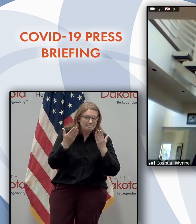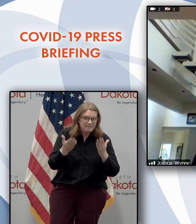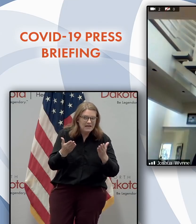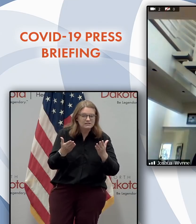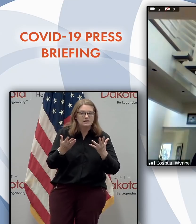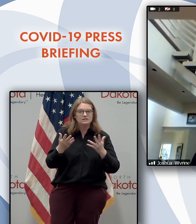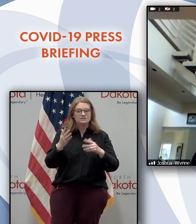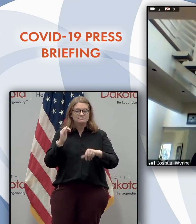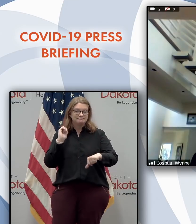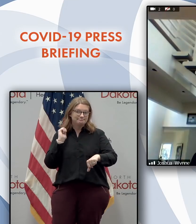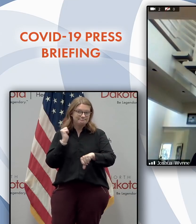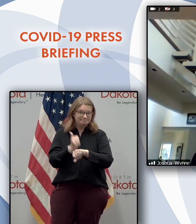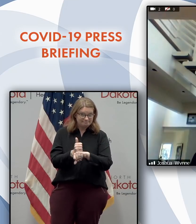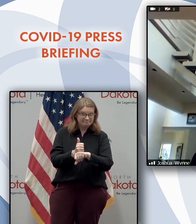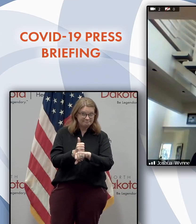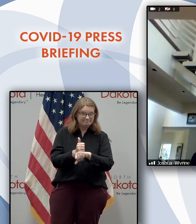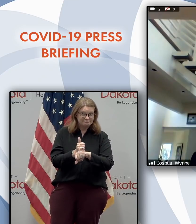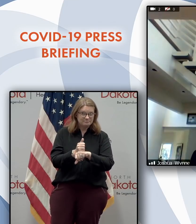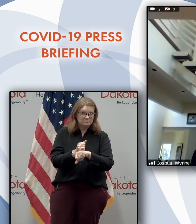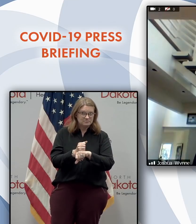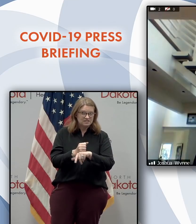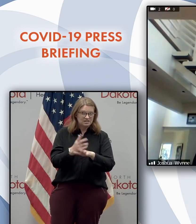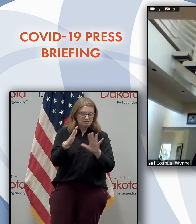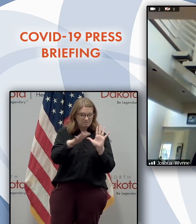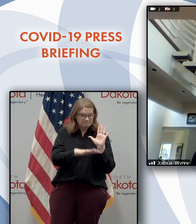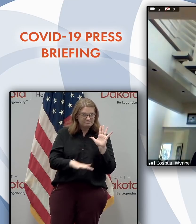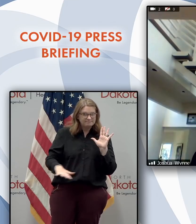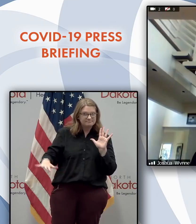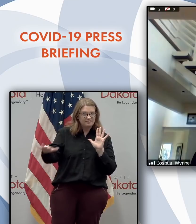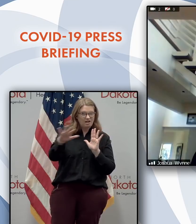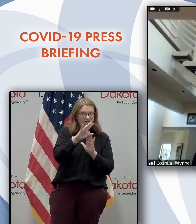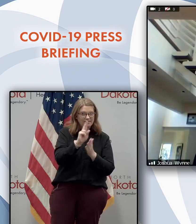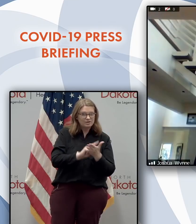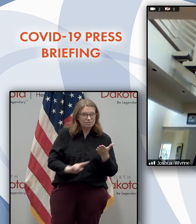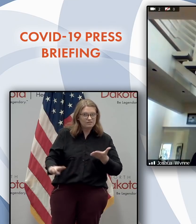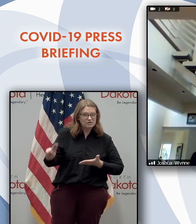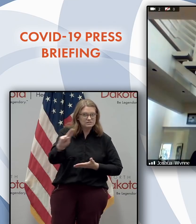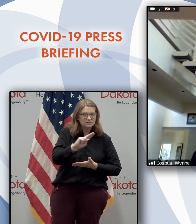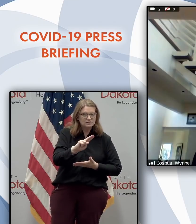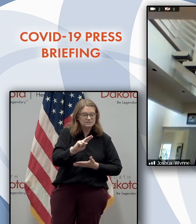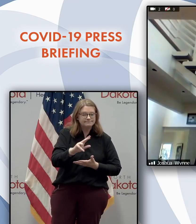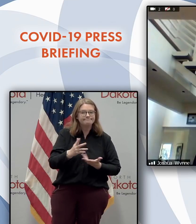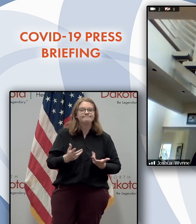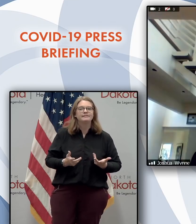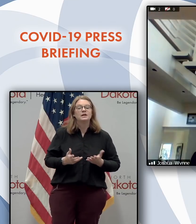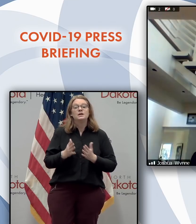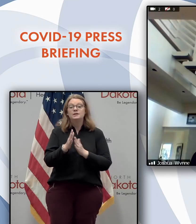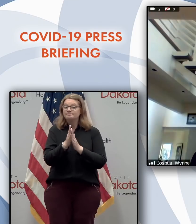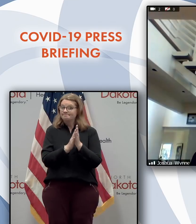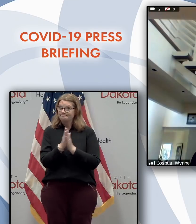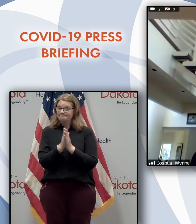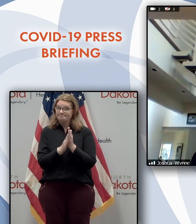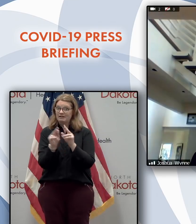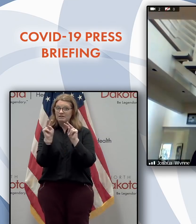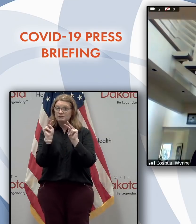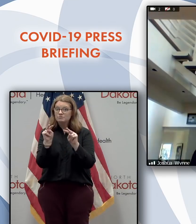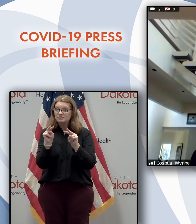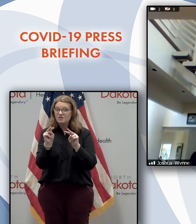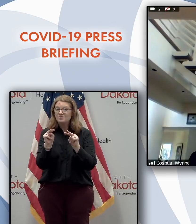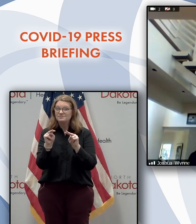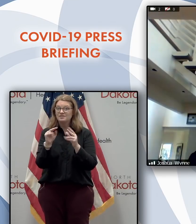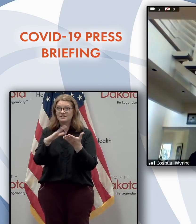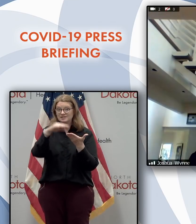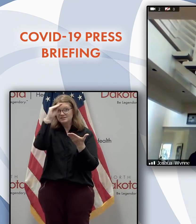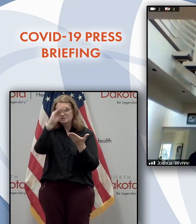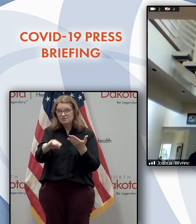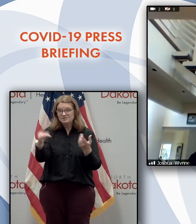be instituted throughout the university system, we are looking forward to welcoming our students back to campus,